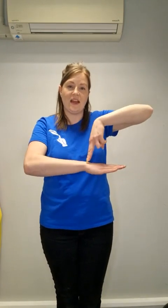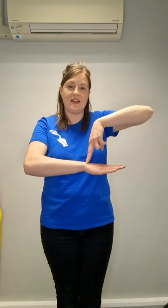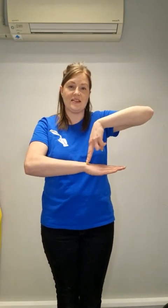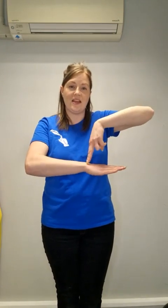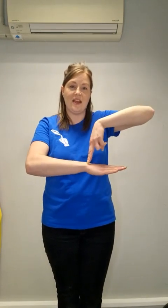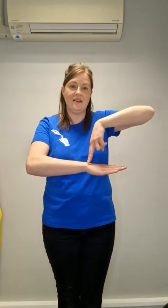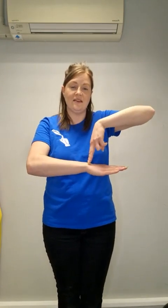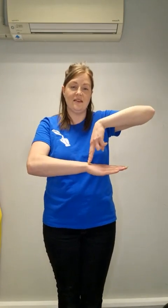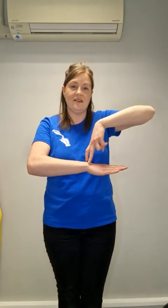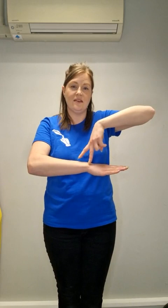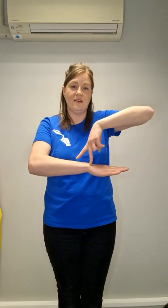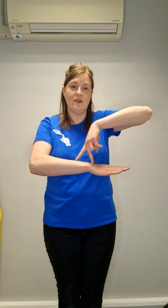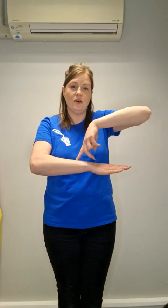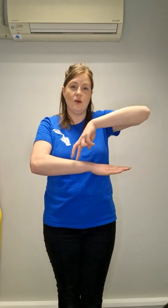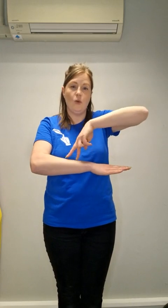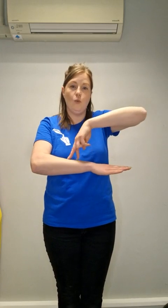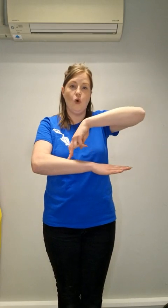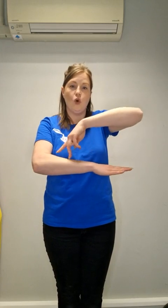And again, walk.